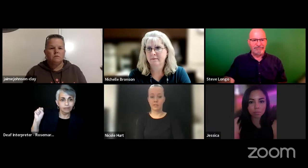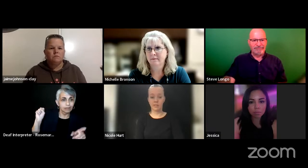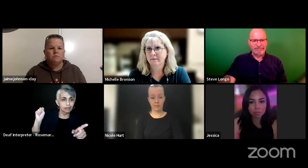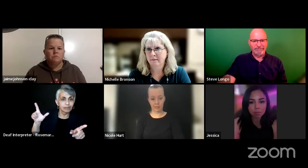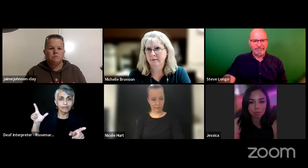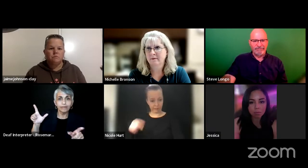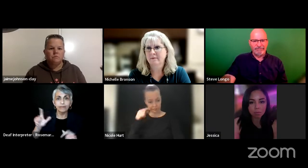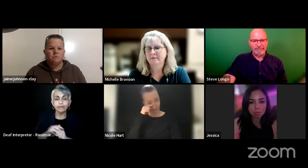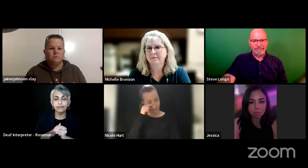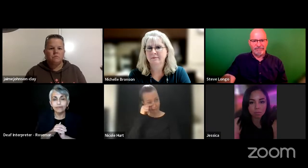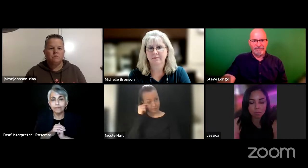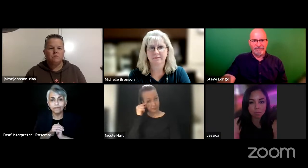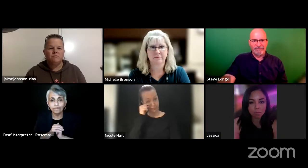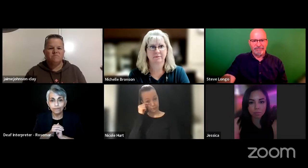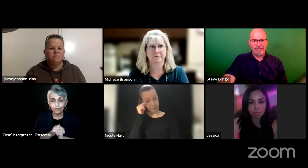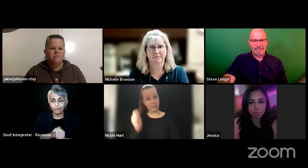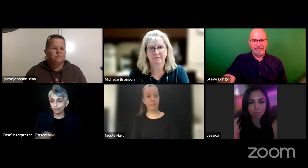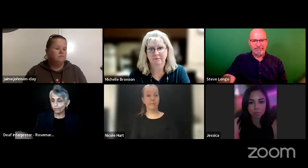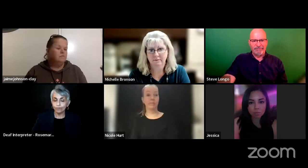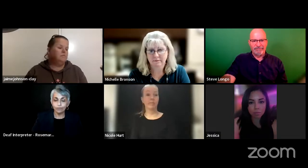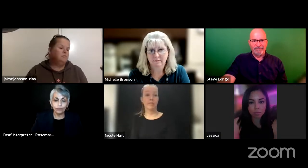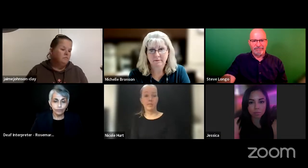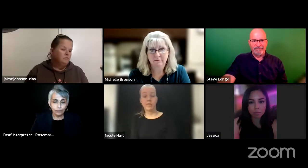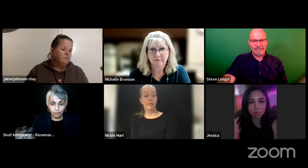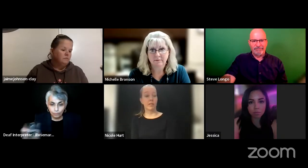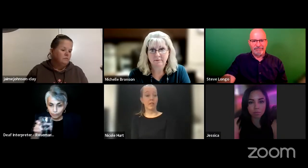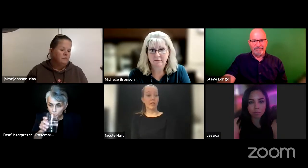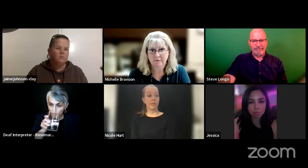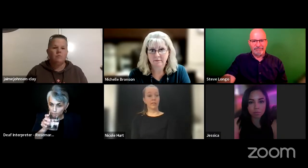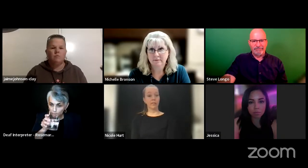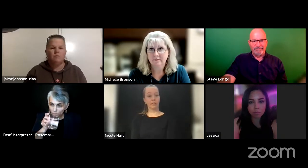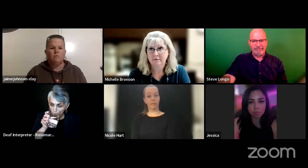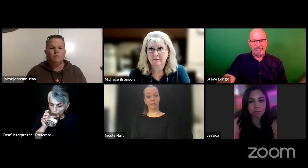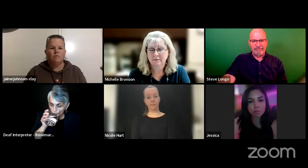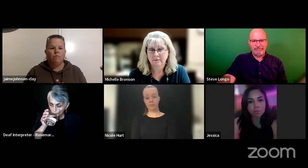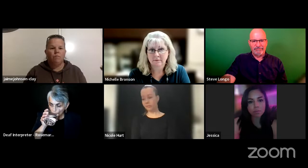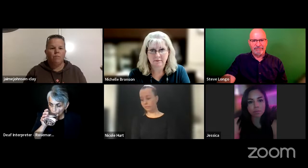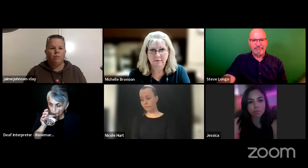I tried, Alex, but it wouldn't let me do it.